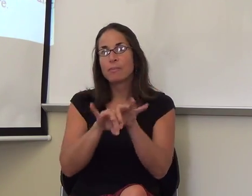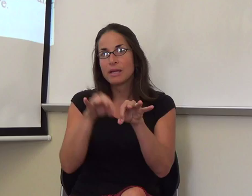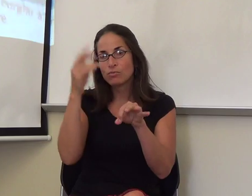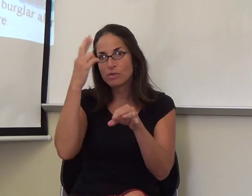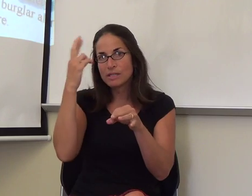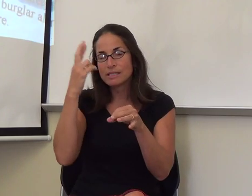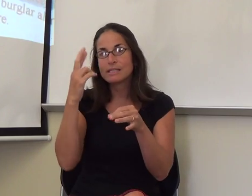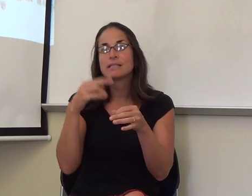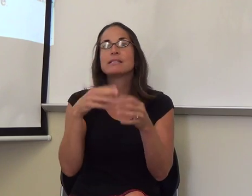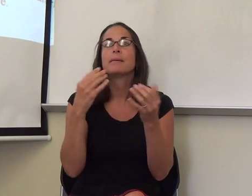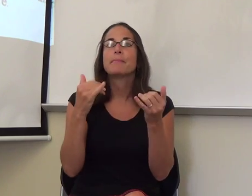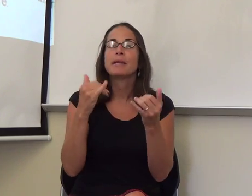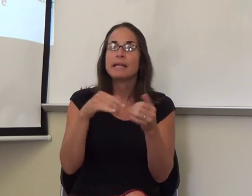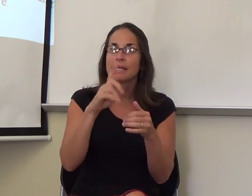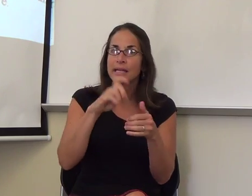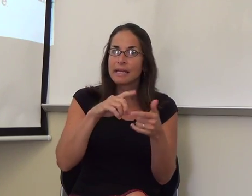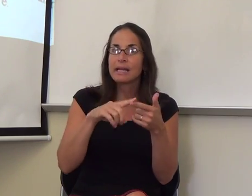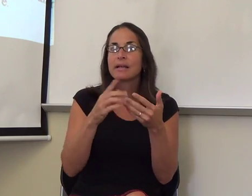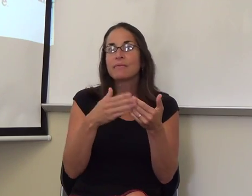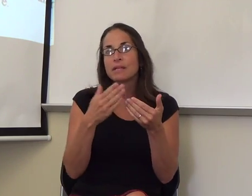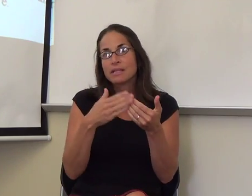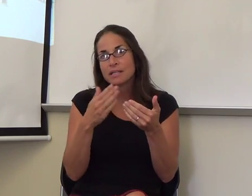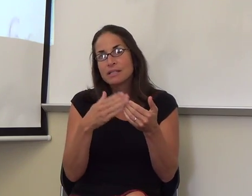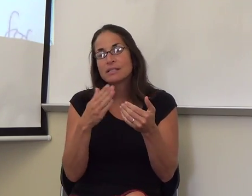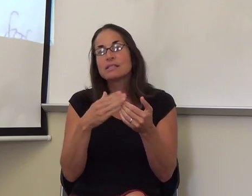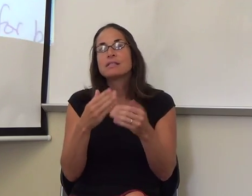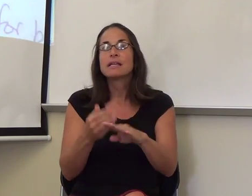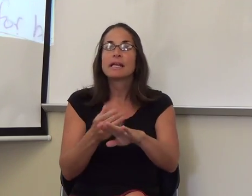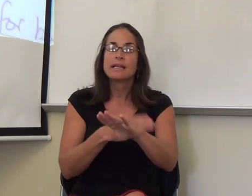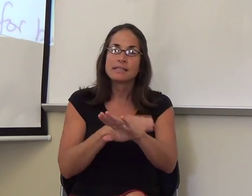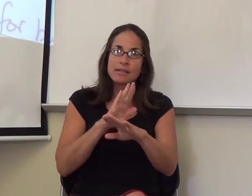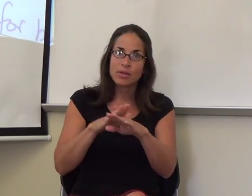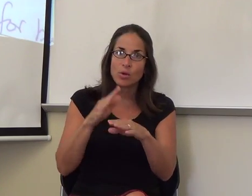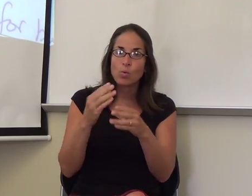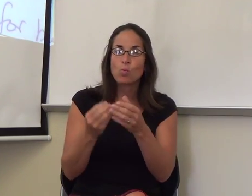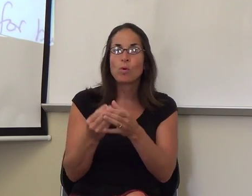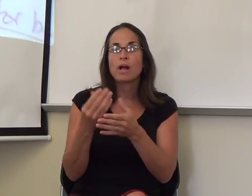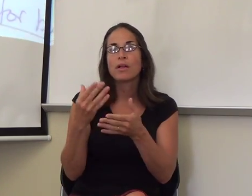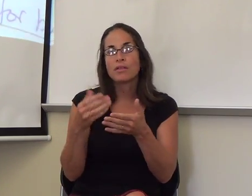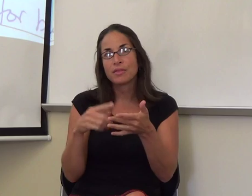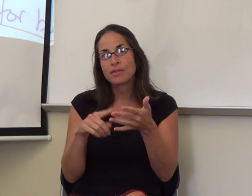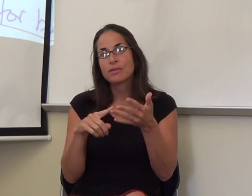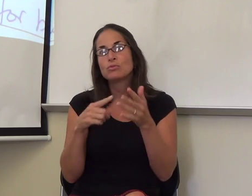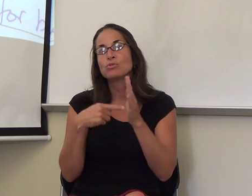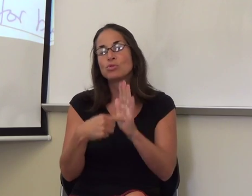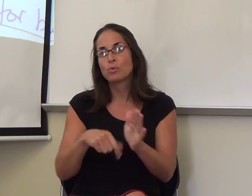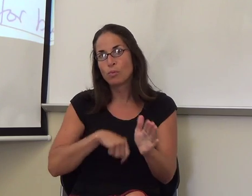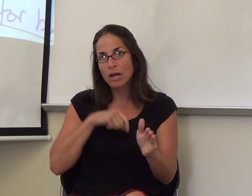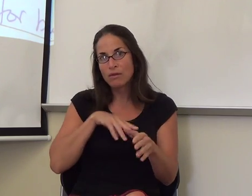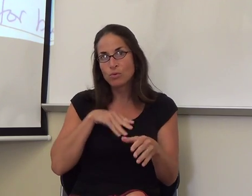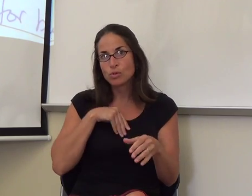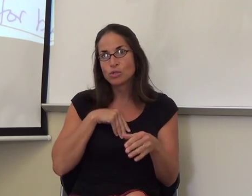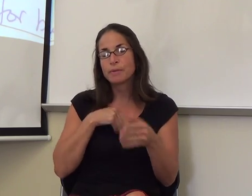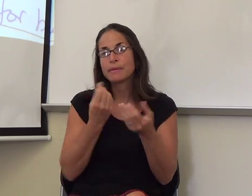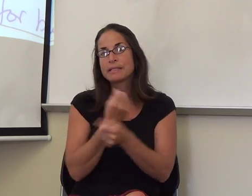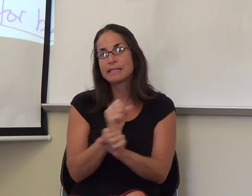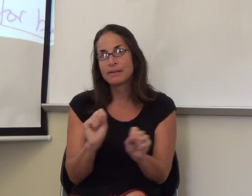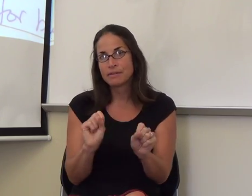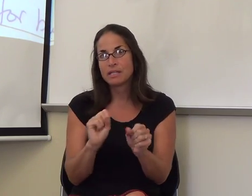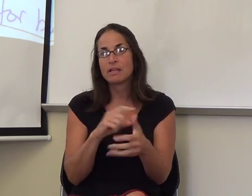immediate need, convenience, enhancing their wealth, showing pride of ownership, and safety. That's it.